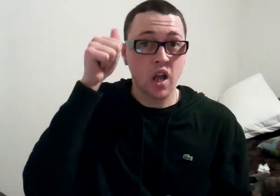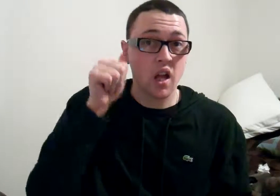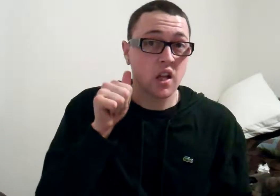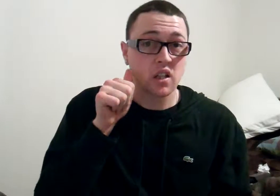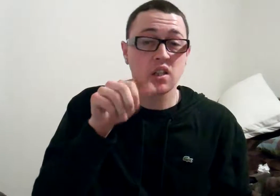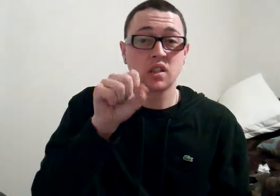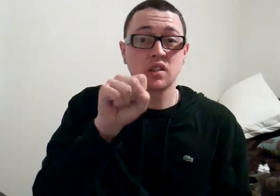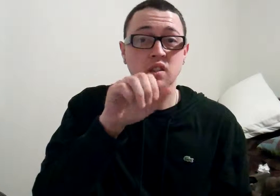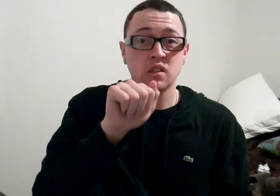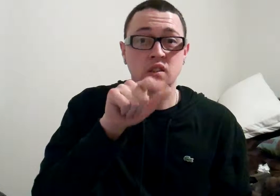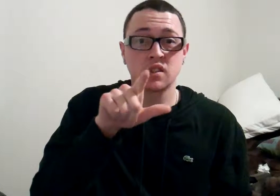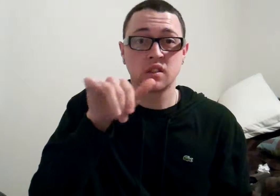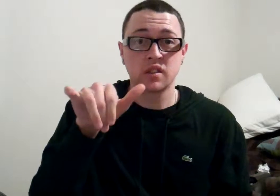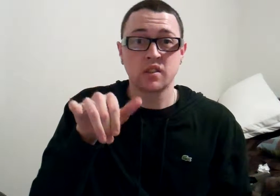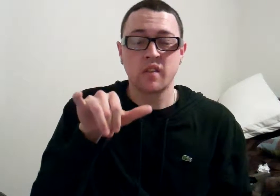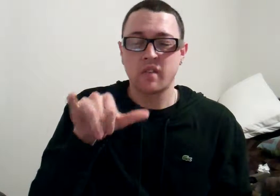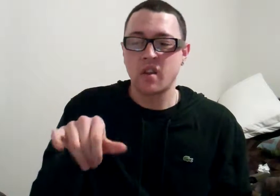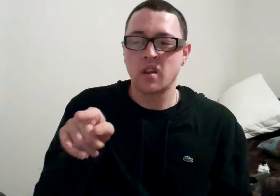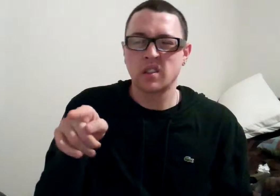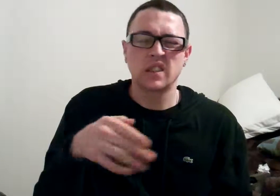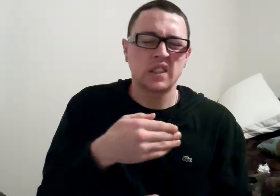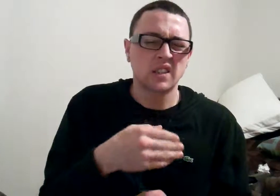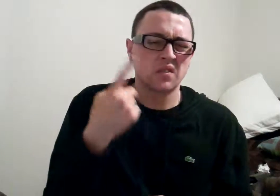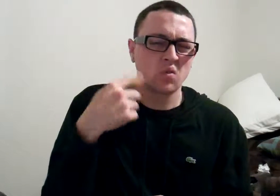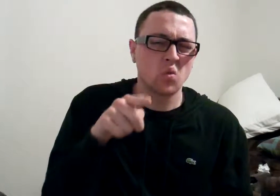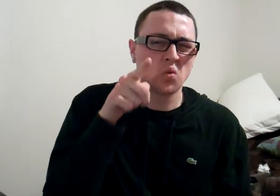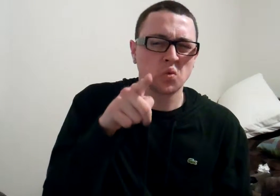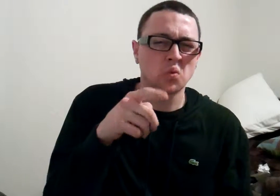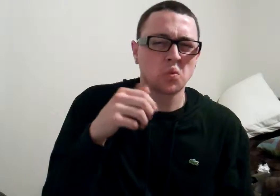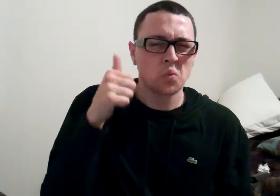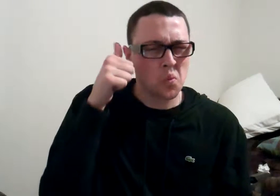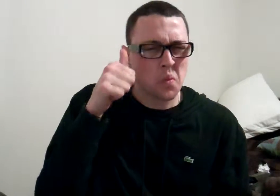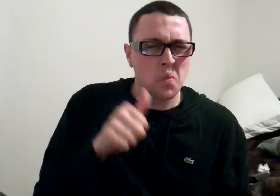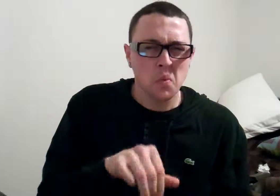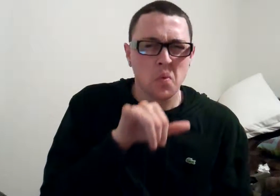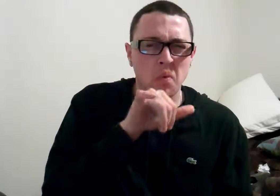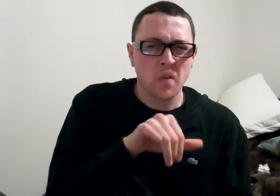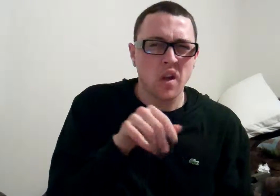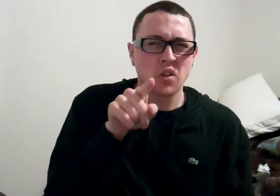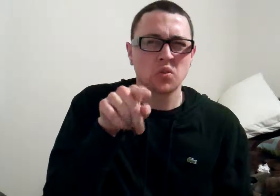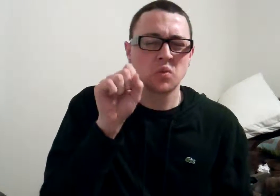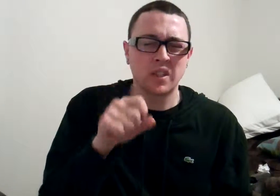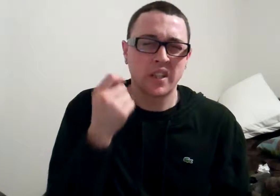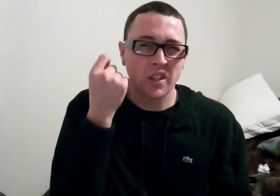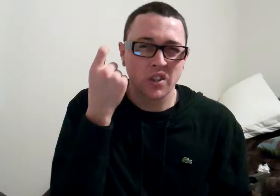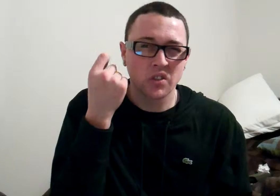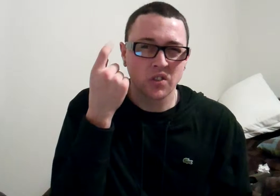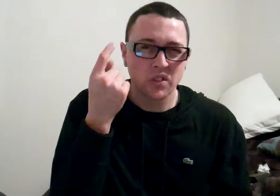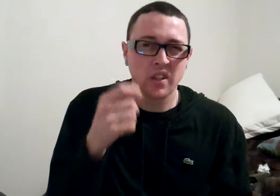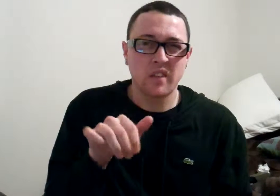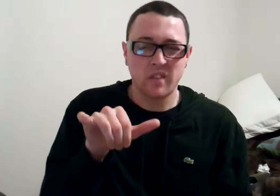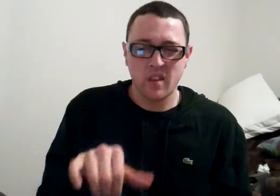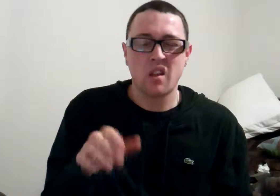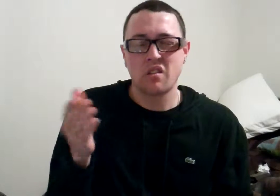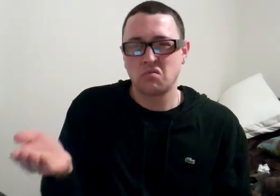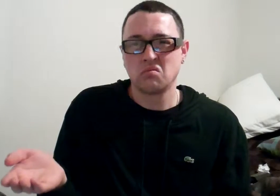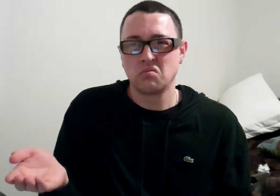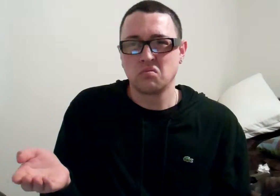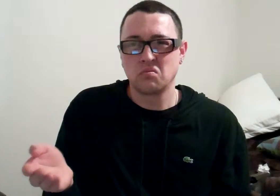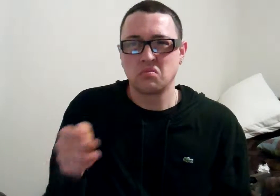remember the order of operations. So try to say it out loud a few times. So please excuse my dear Aunt